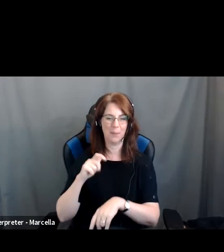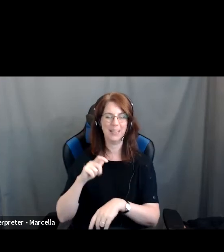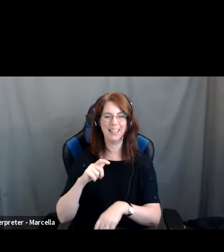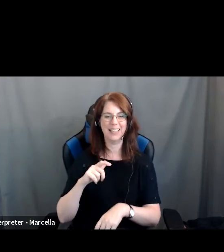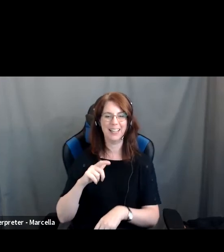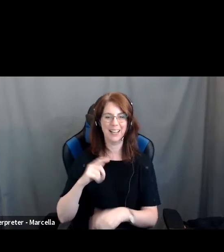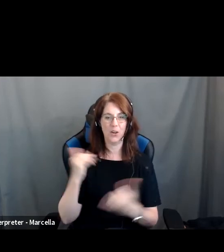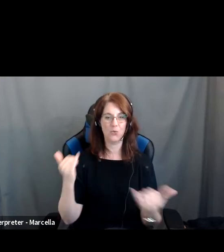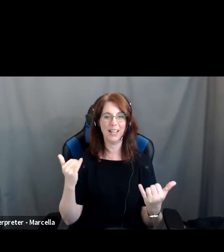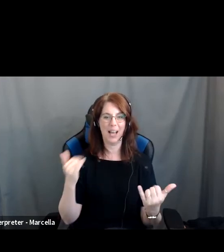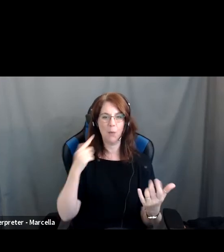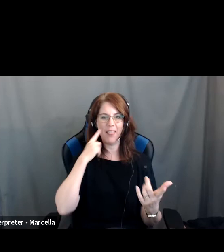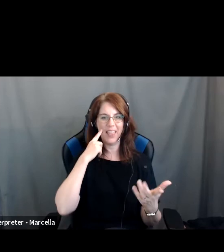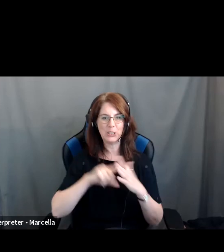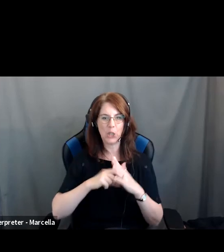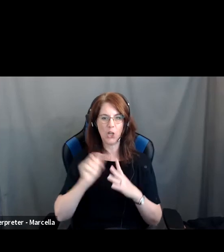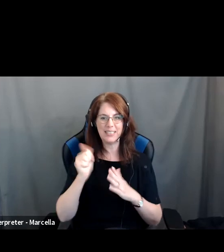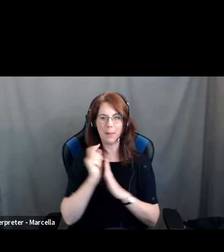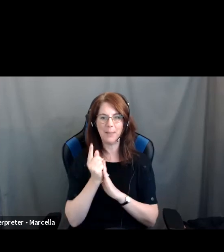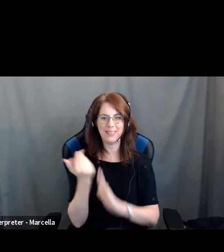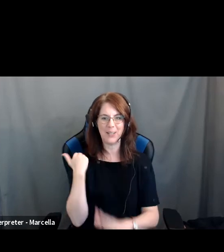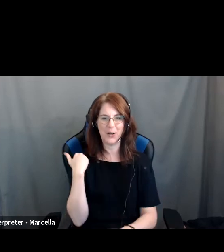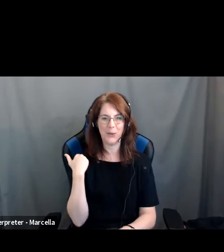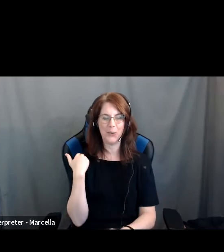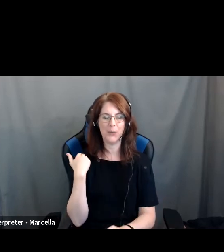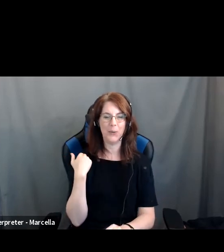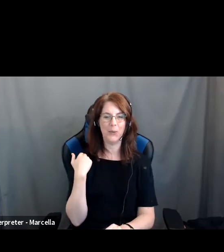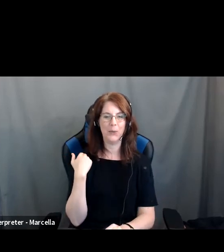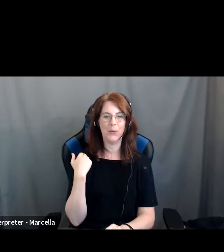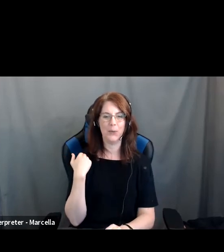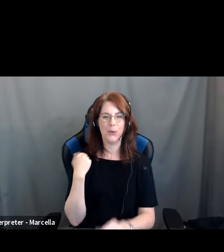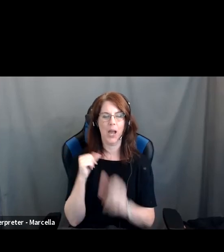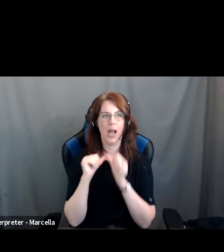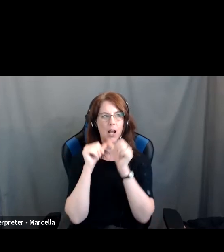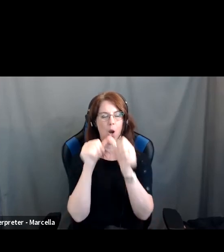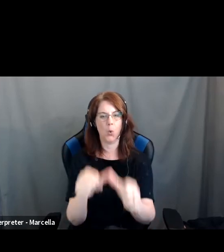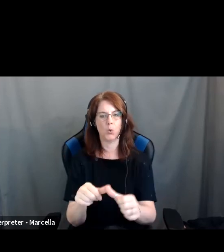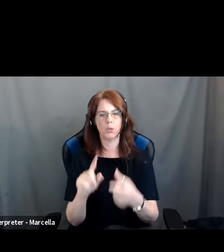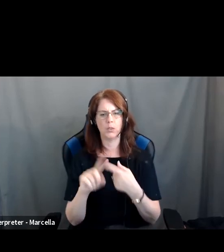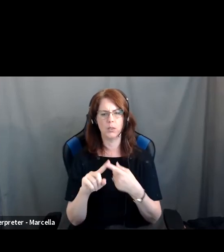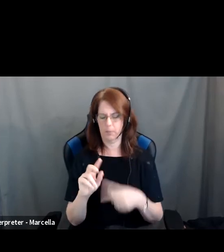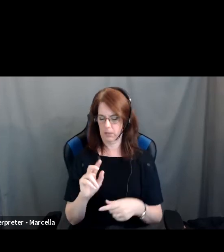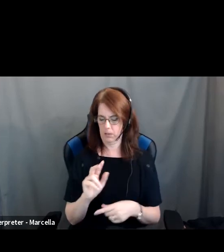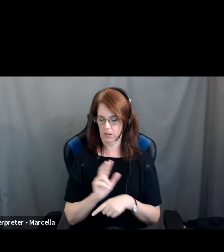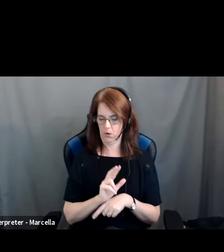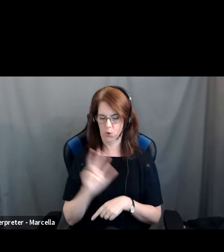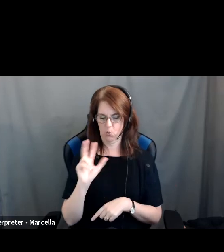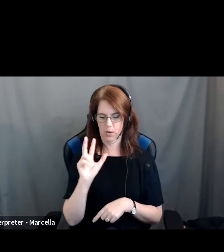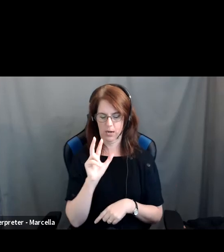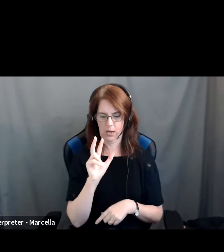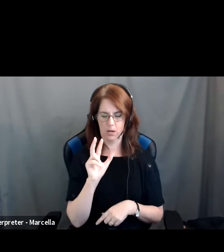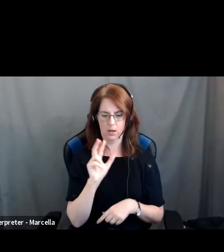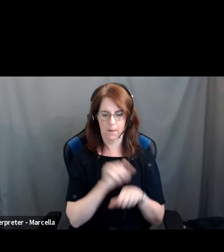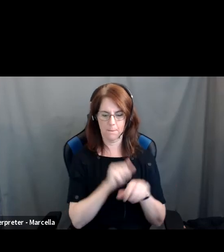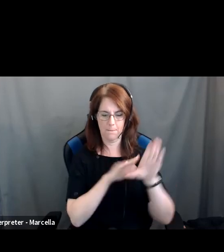right now. I think it started 10 minutes ago, and it goes until, well, it'll be 3 o'clock Montana or